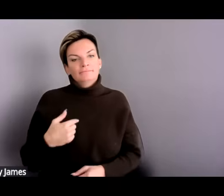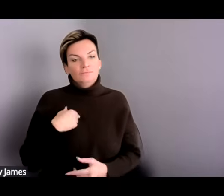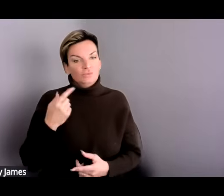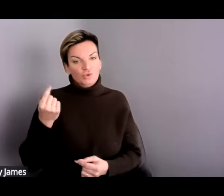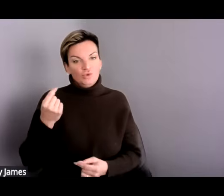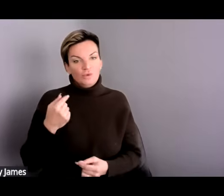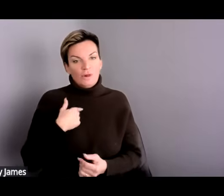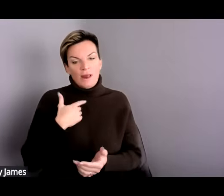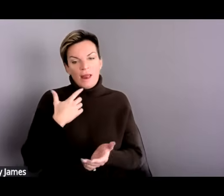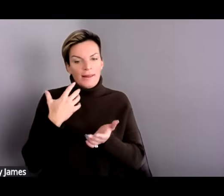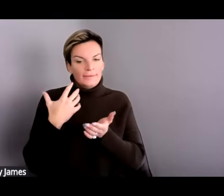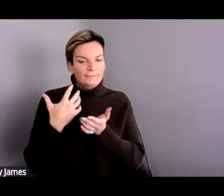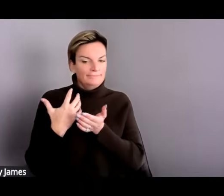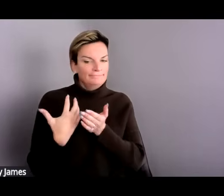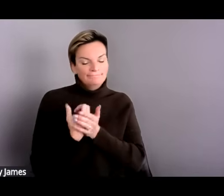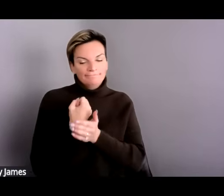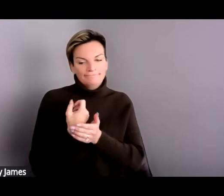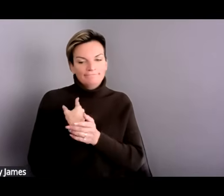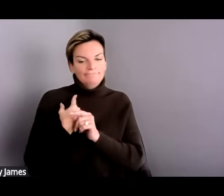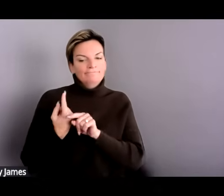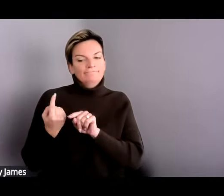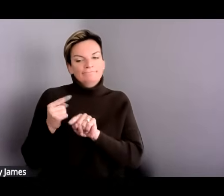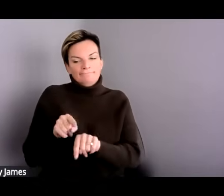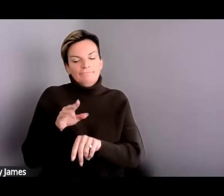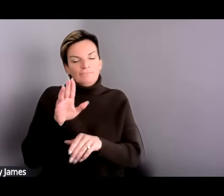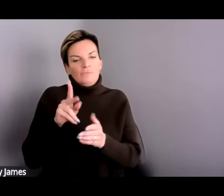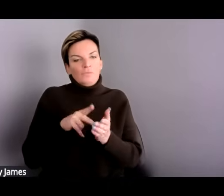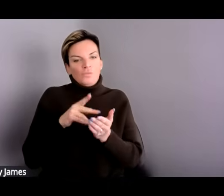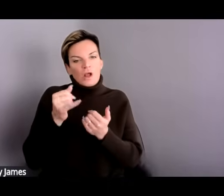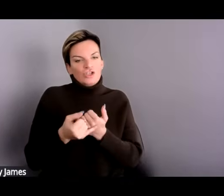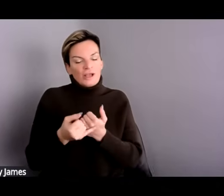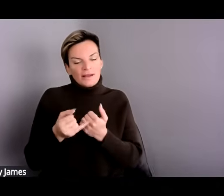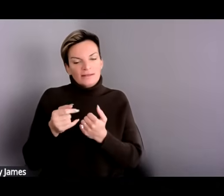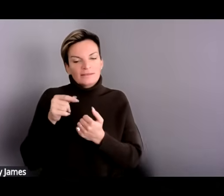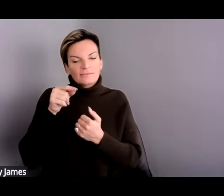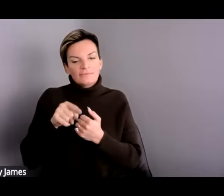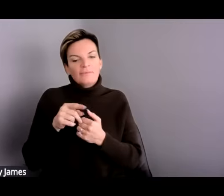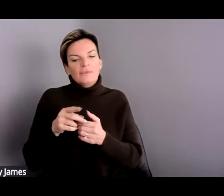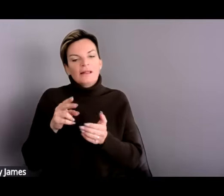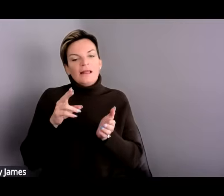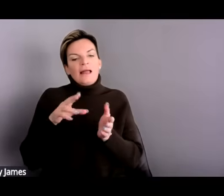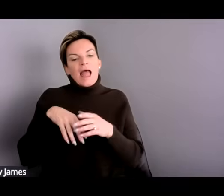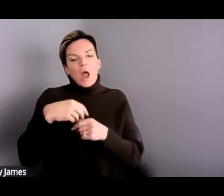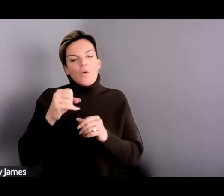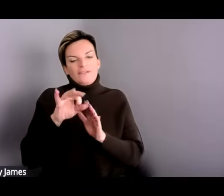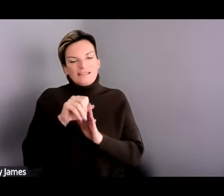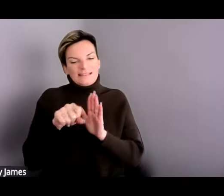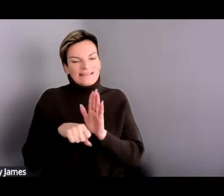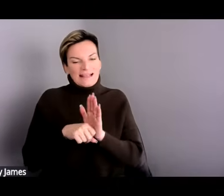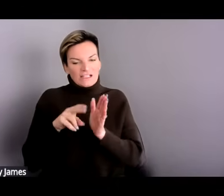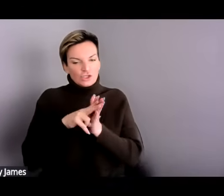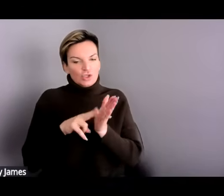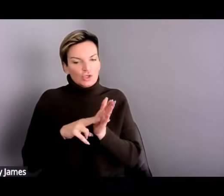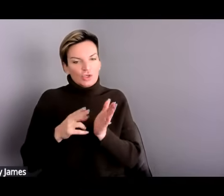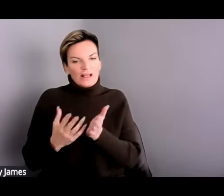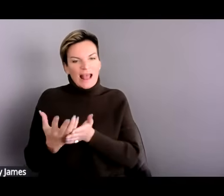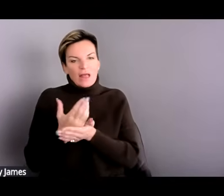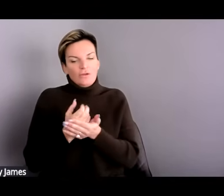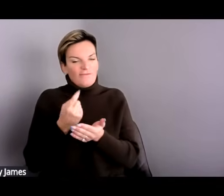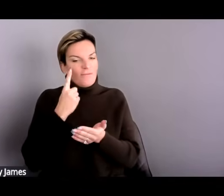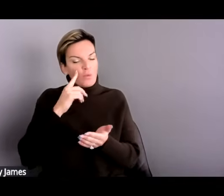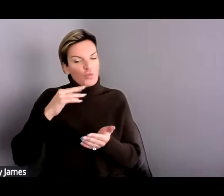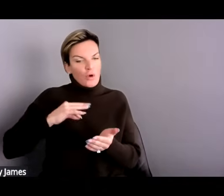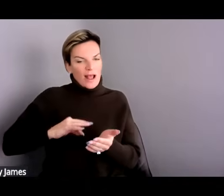pet project here, which is out-of-state signature gatherers for profit. And I had the ability